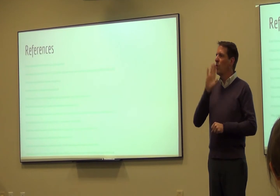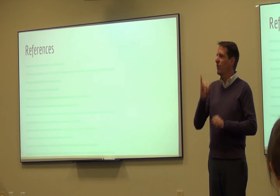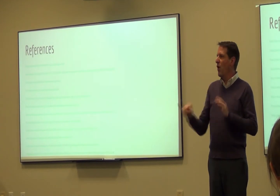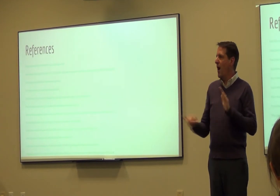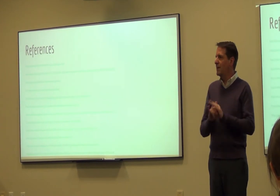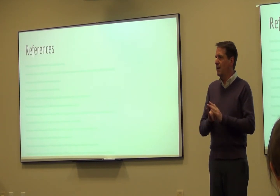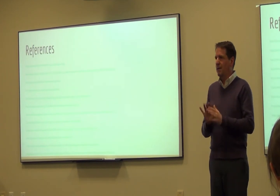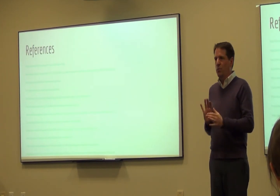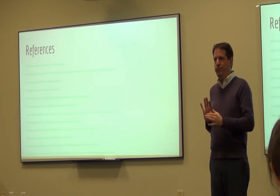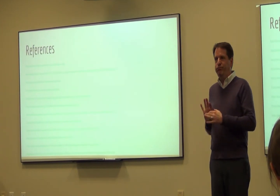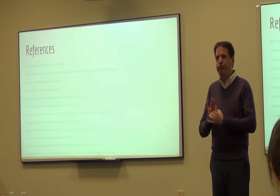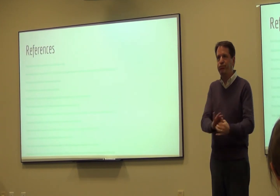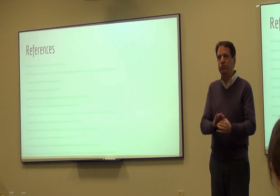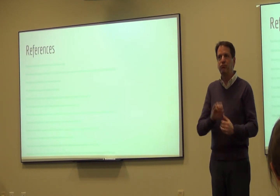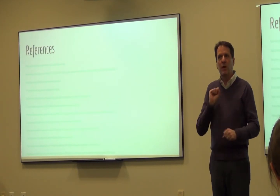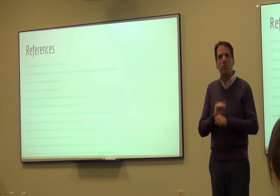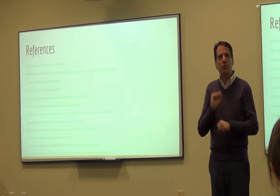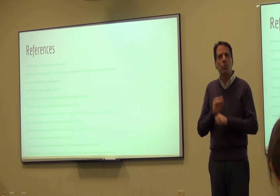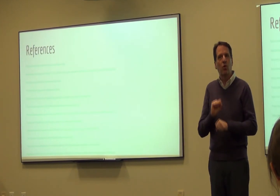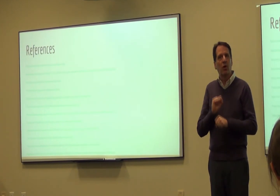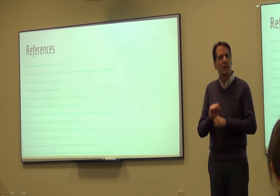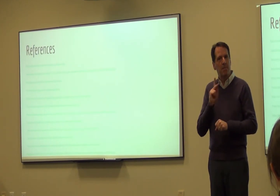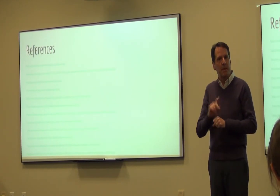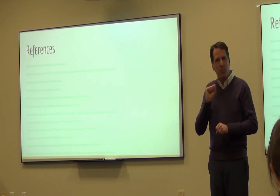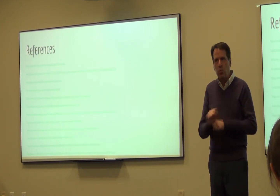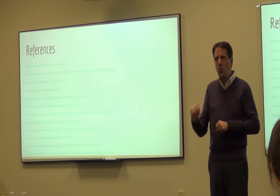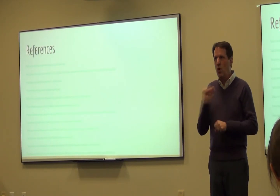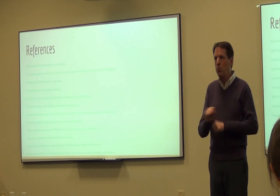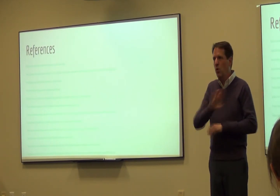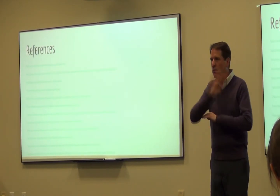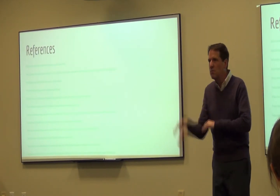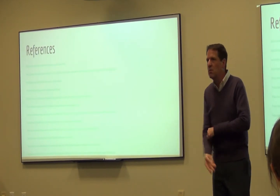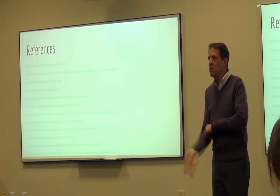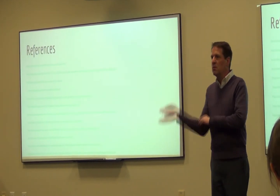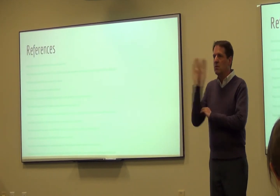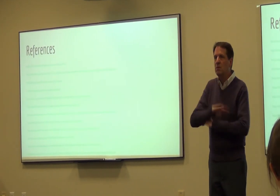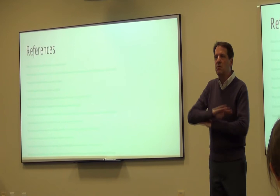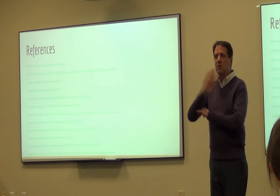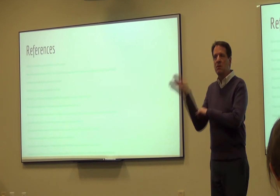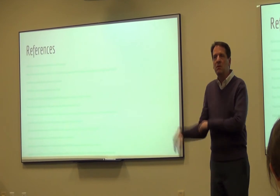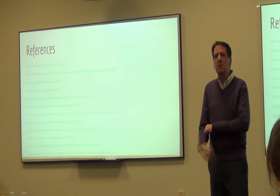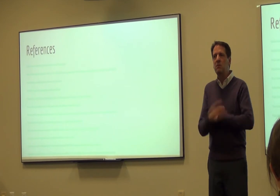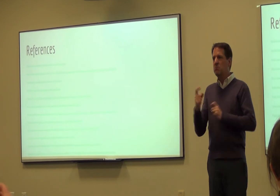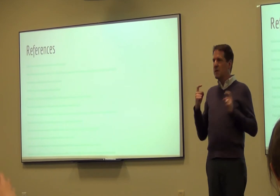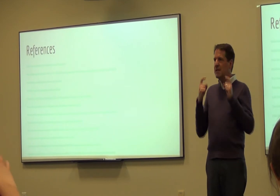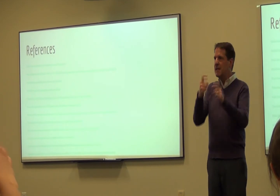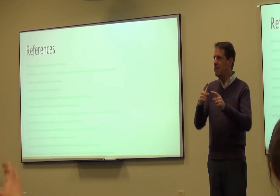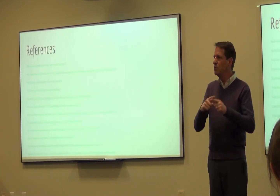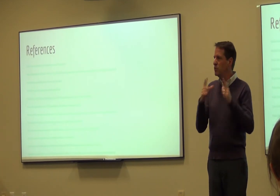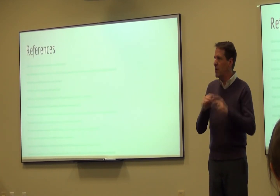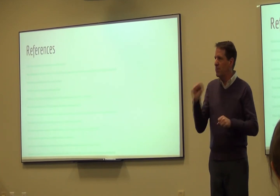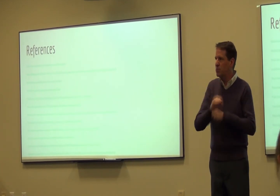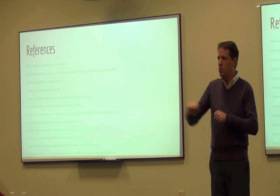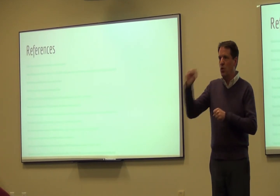all day, every day, so their identity was related to their job, and their identity was related to labor and hard